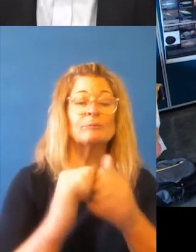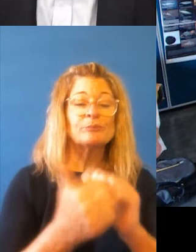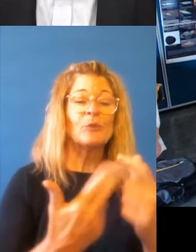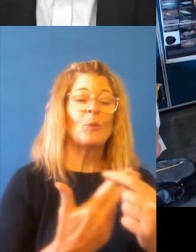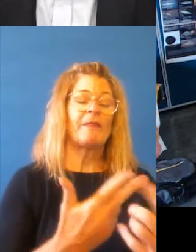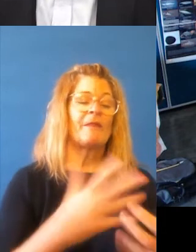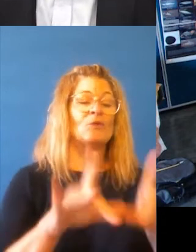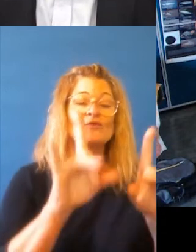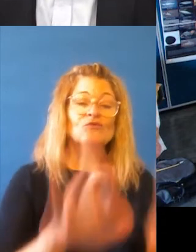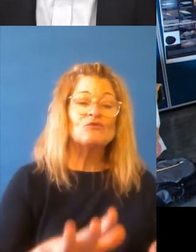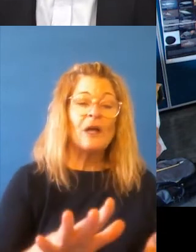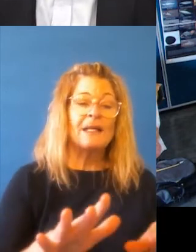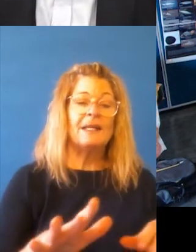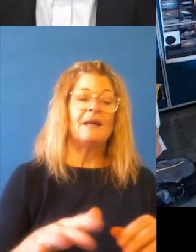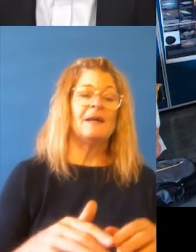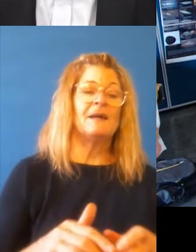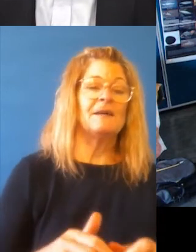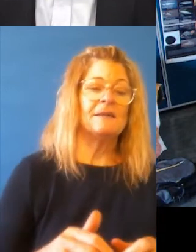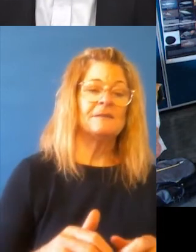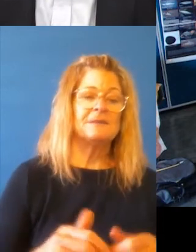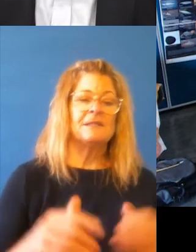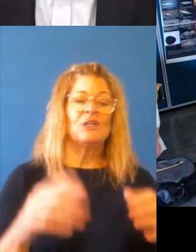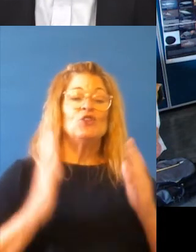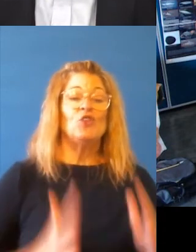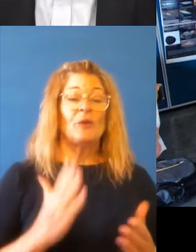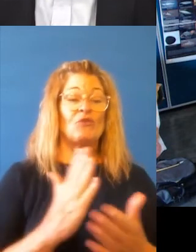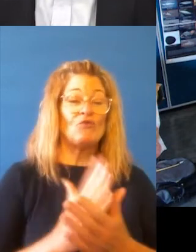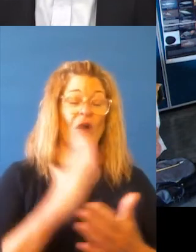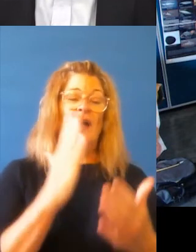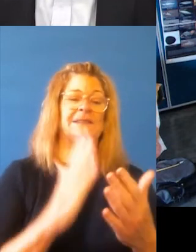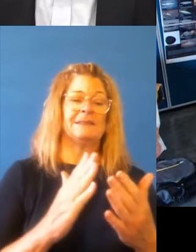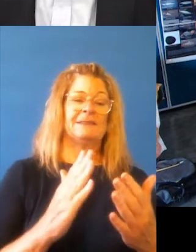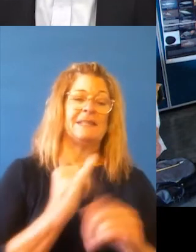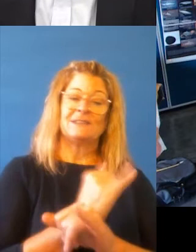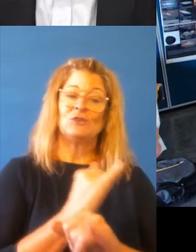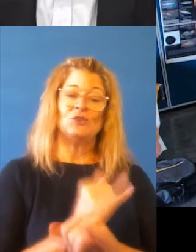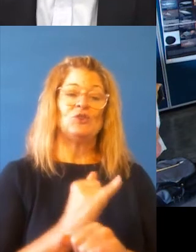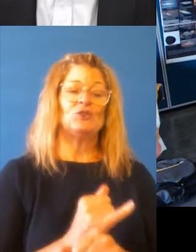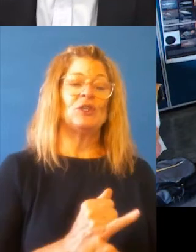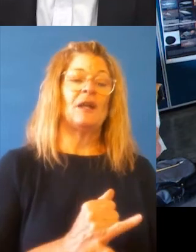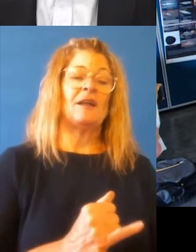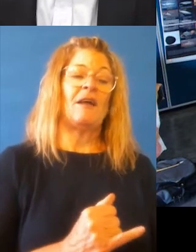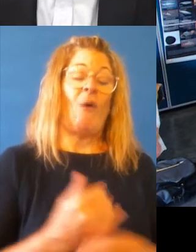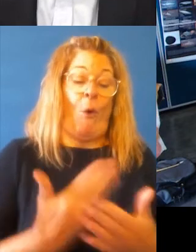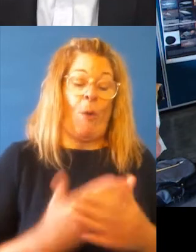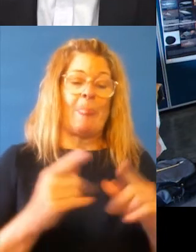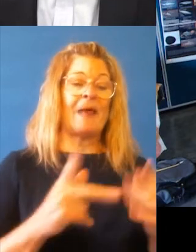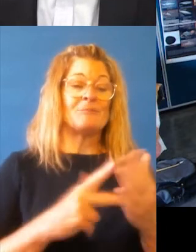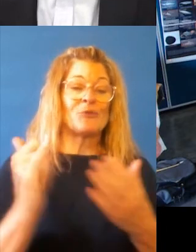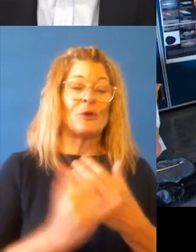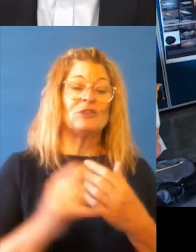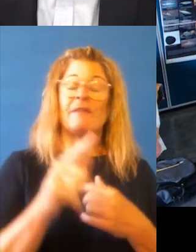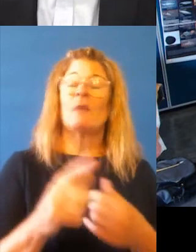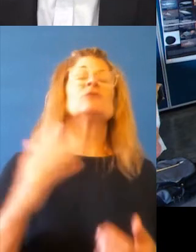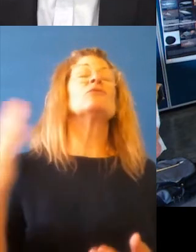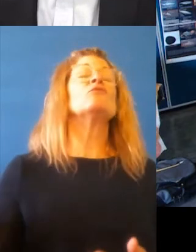Australia's A-class human rights institution on a project that was so